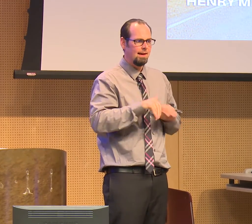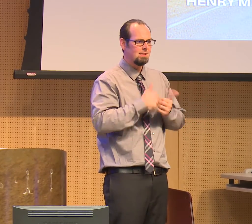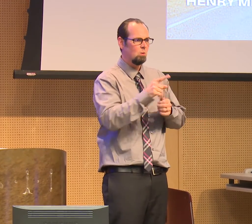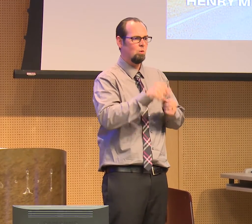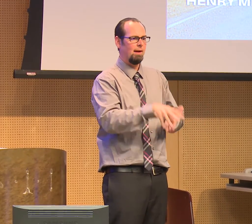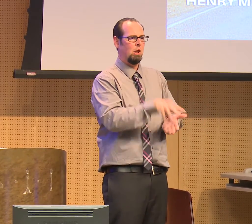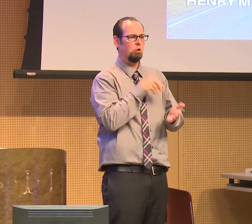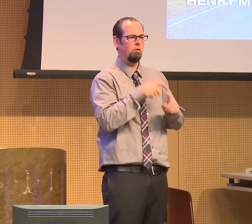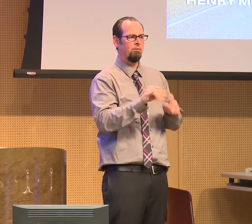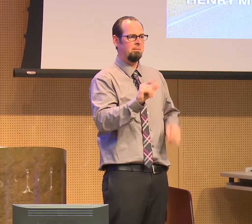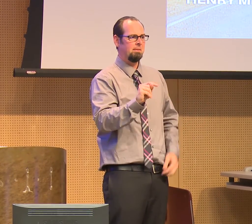learn from it.